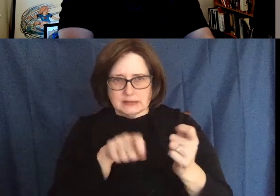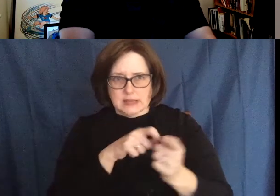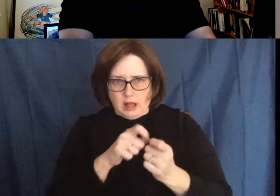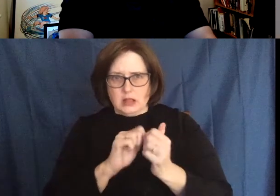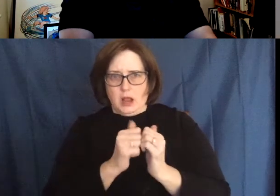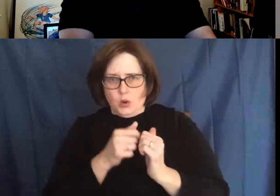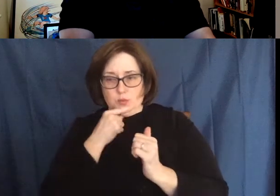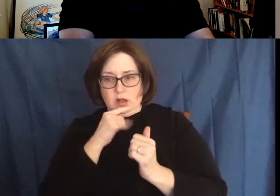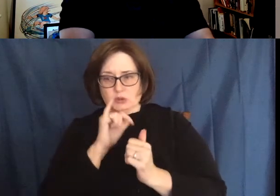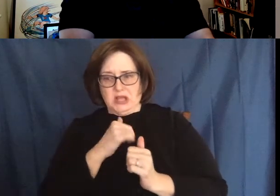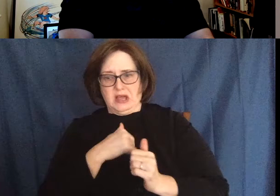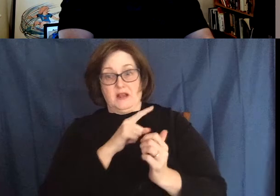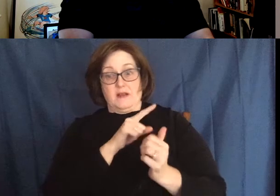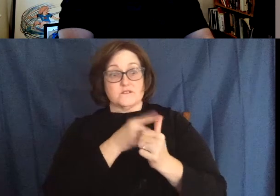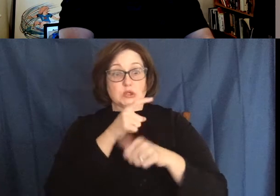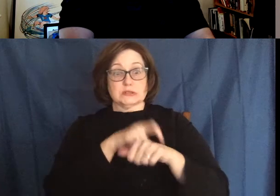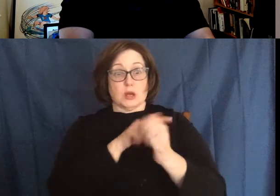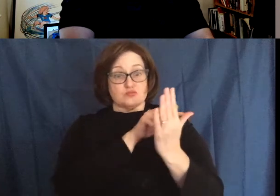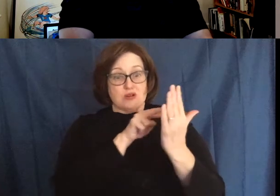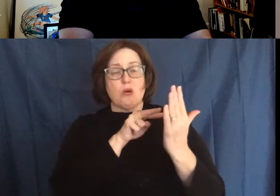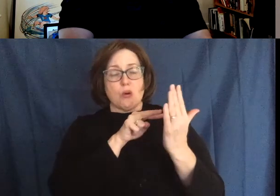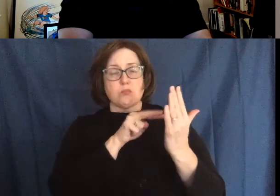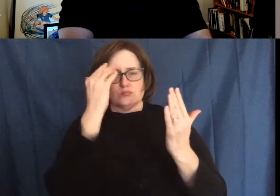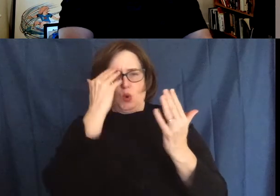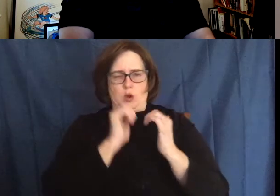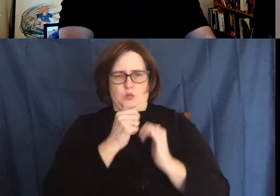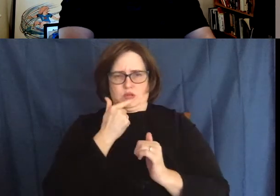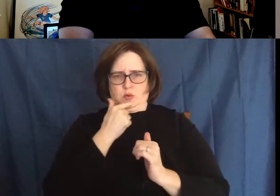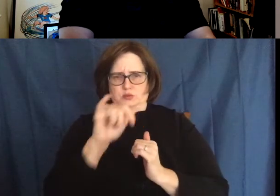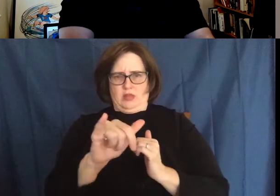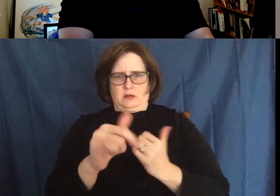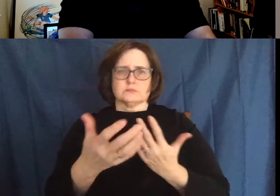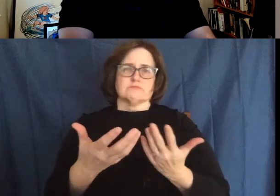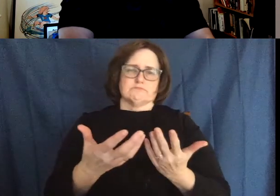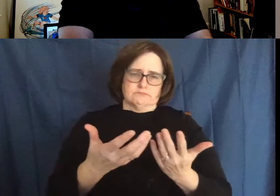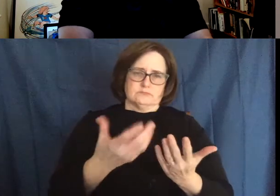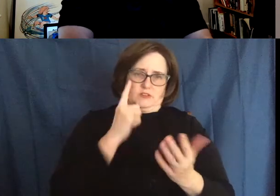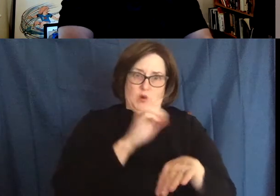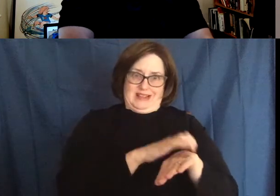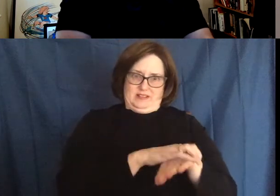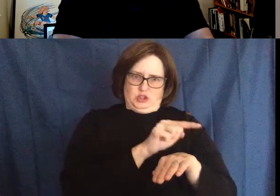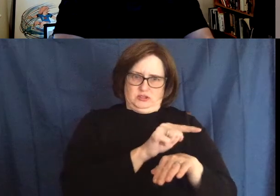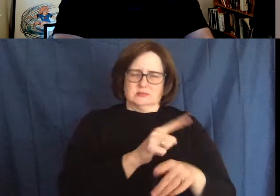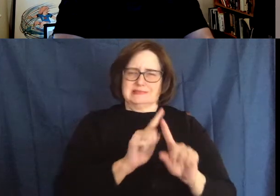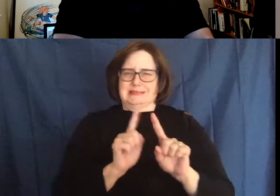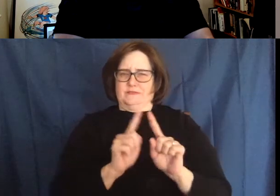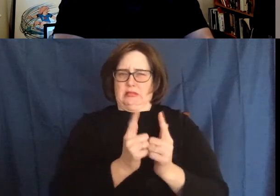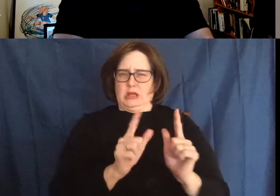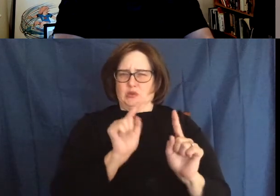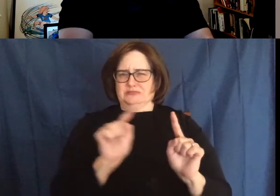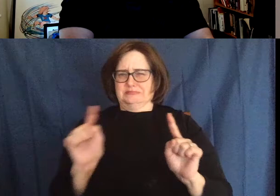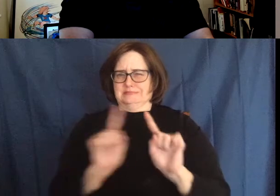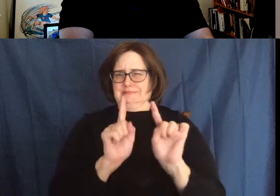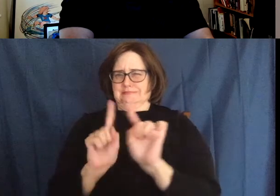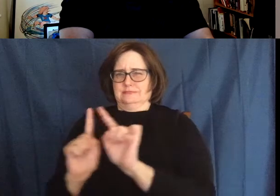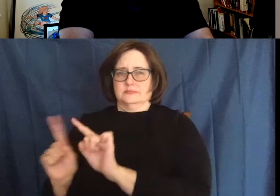it with confidence. And this is in several research papers, it's been shown that phonics has been